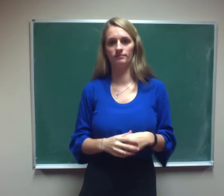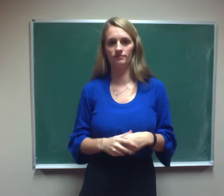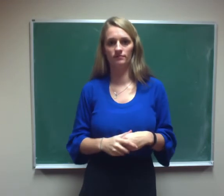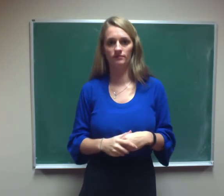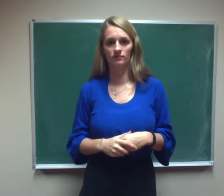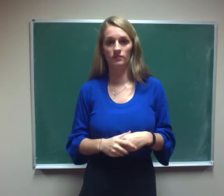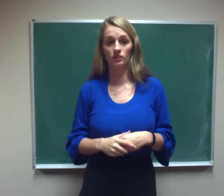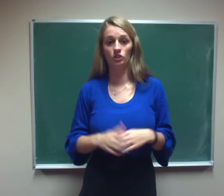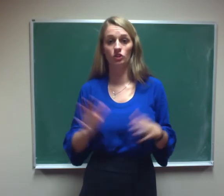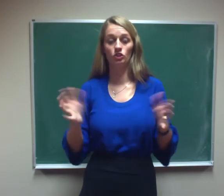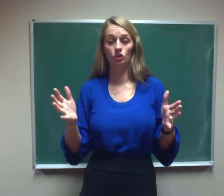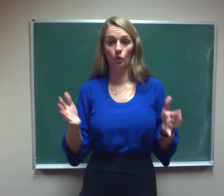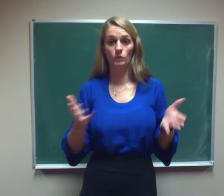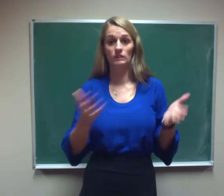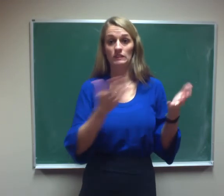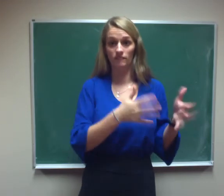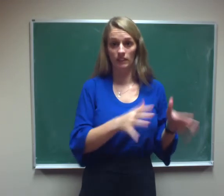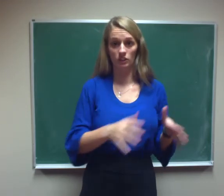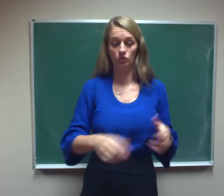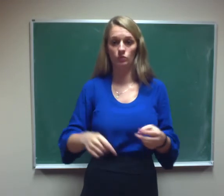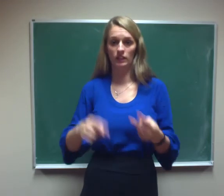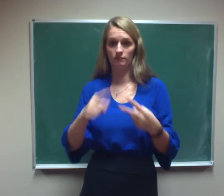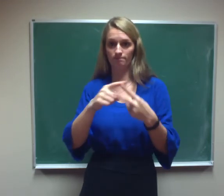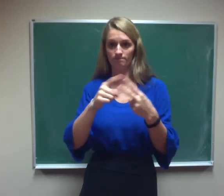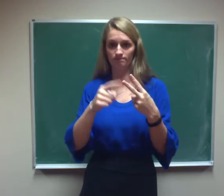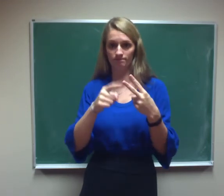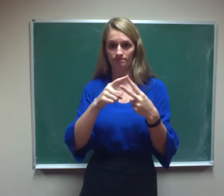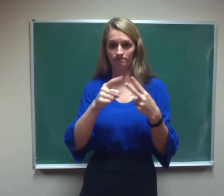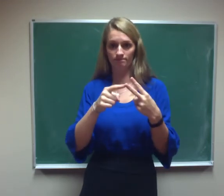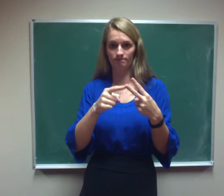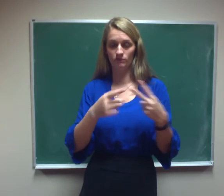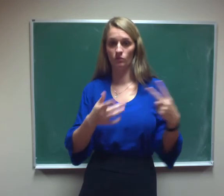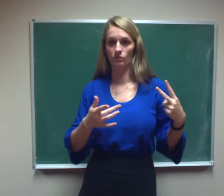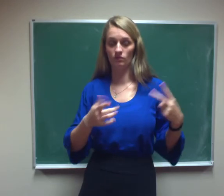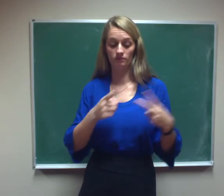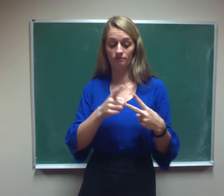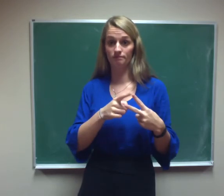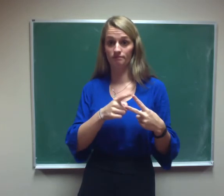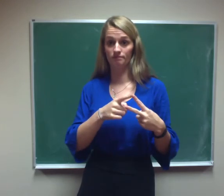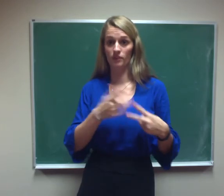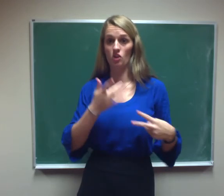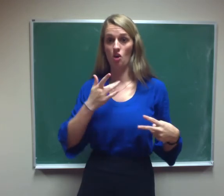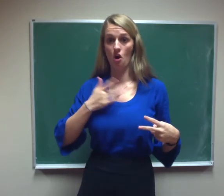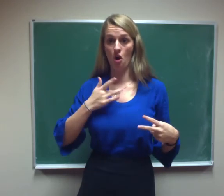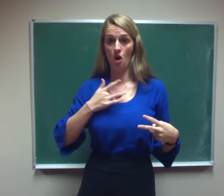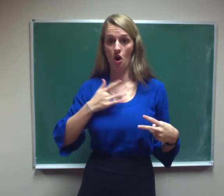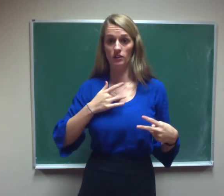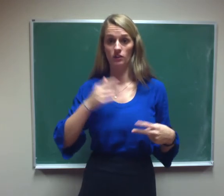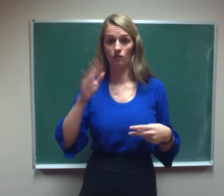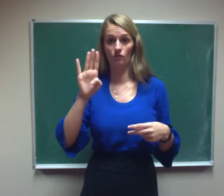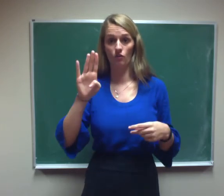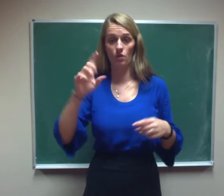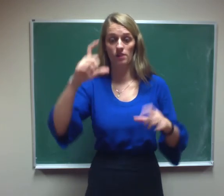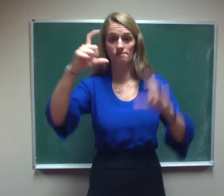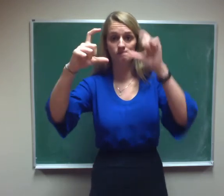up, we've got two basic components. We've got a heart that's basically a series of 4 chambers that work in a coordinated